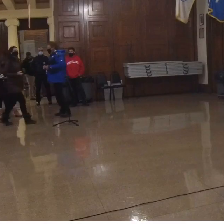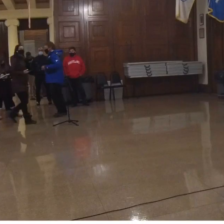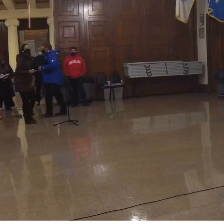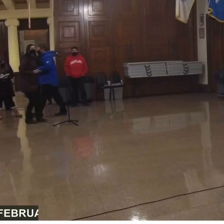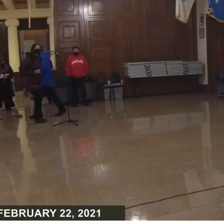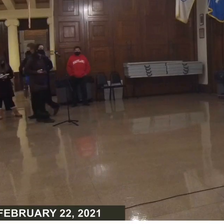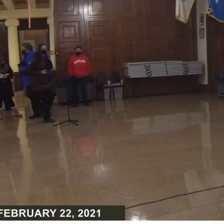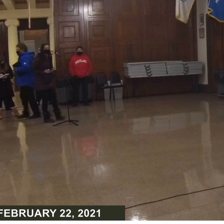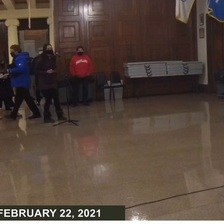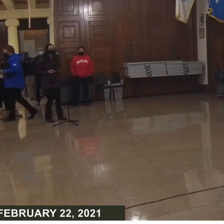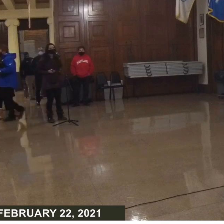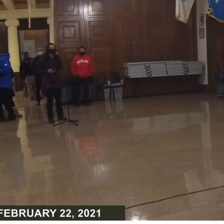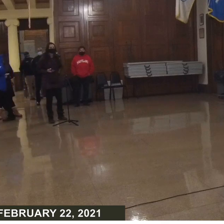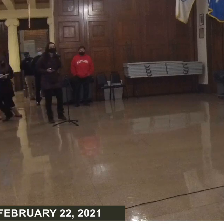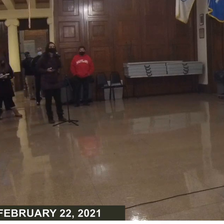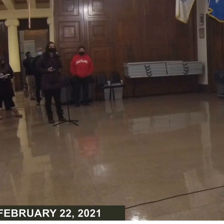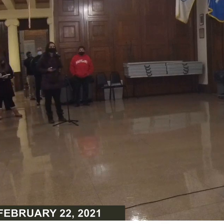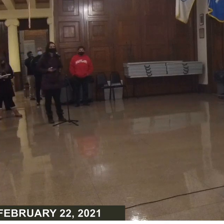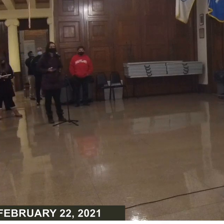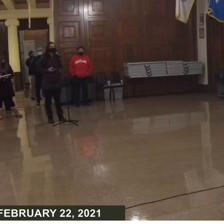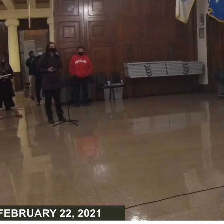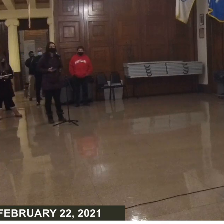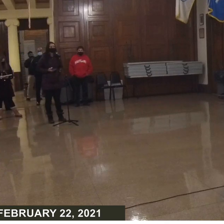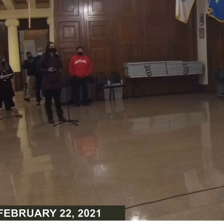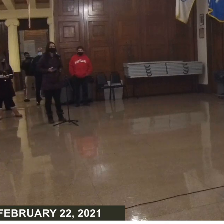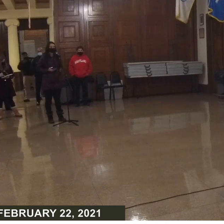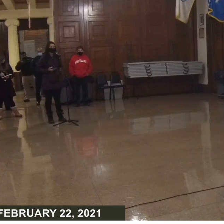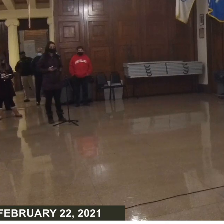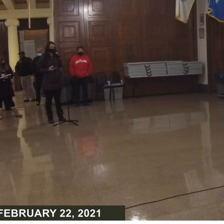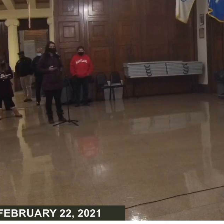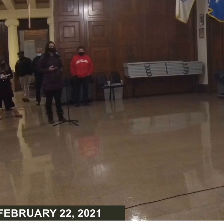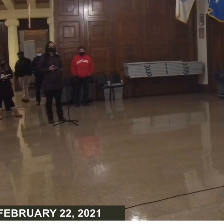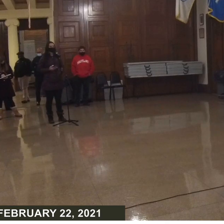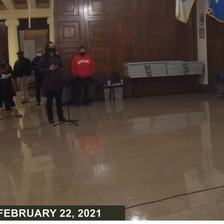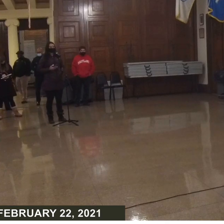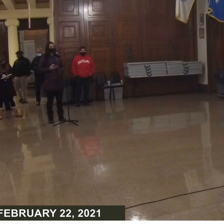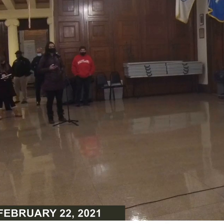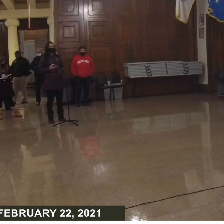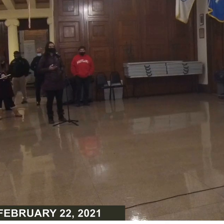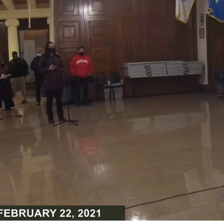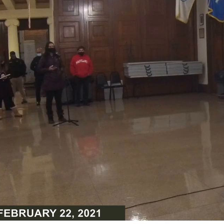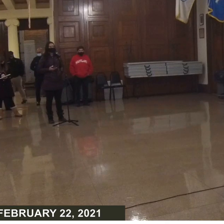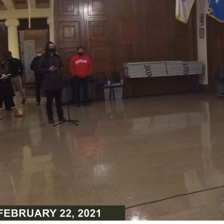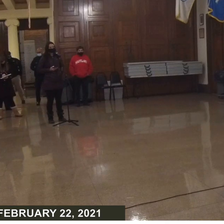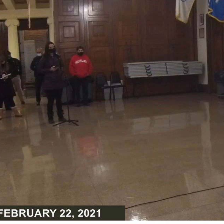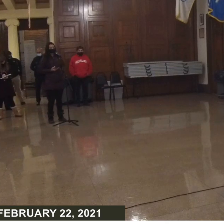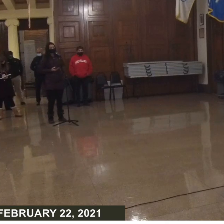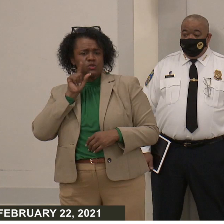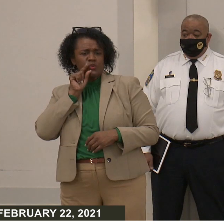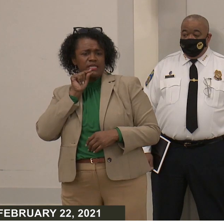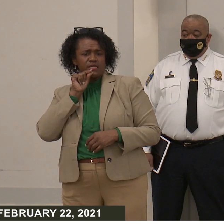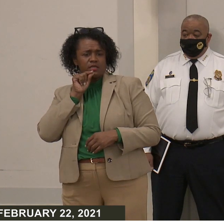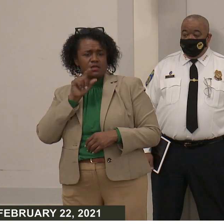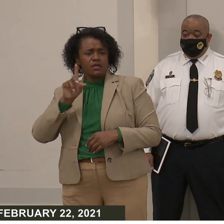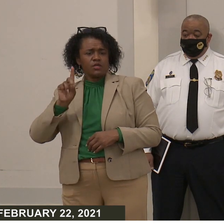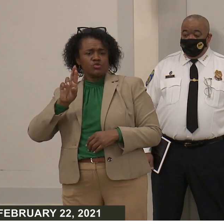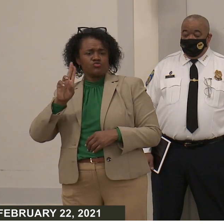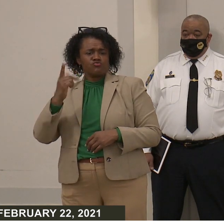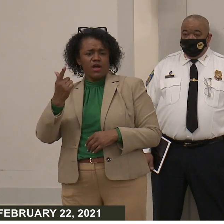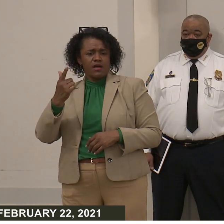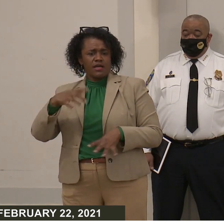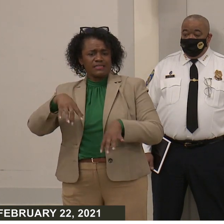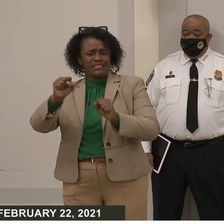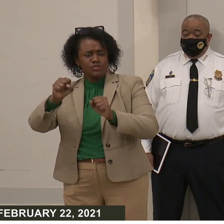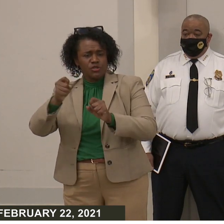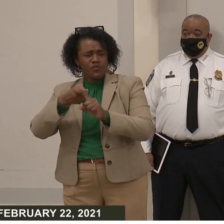Alexa? Good afternoon. Over the weekend, Councilman Ryan Dorsey tweeted about a drug seizure triggering backlash from